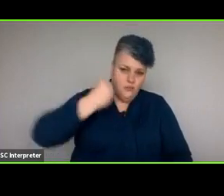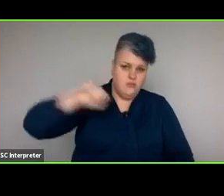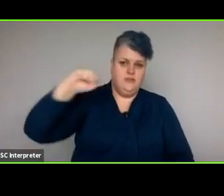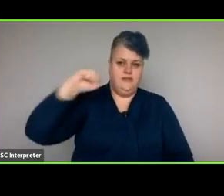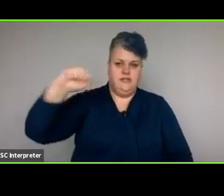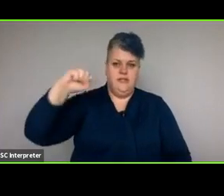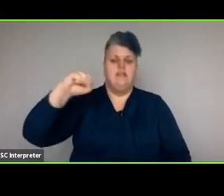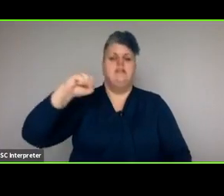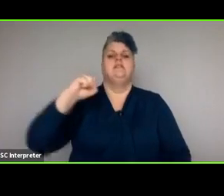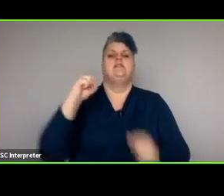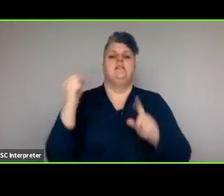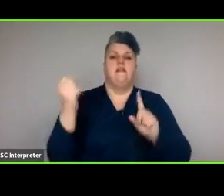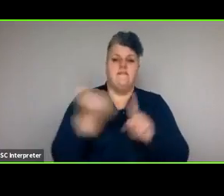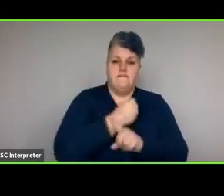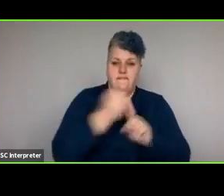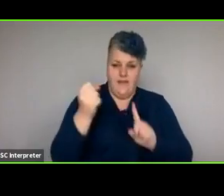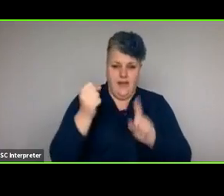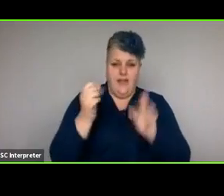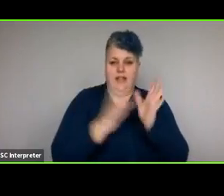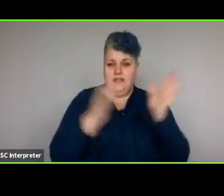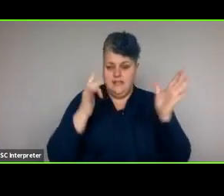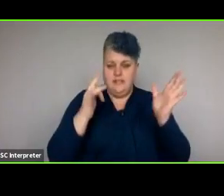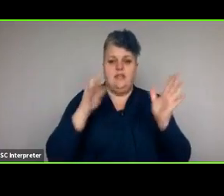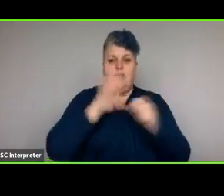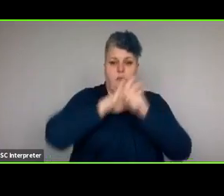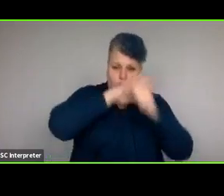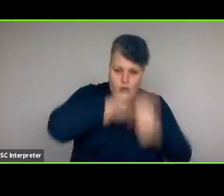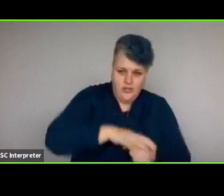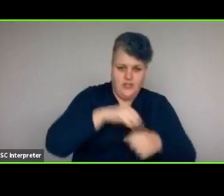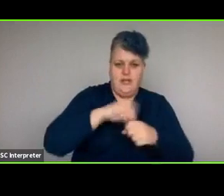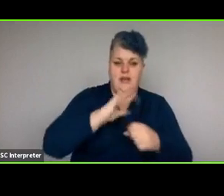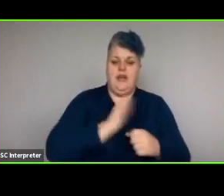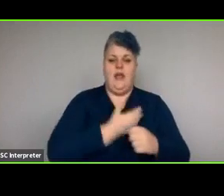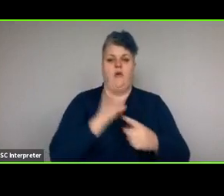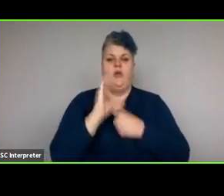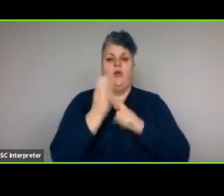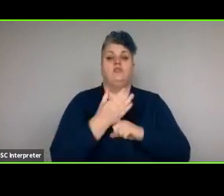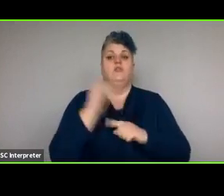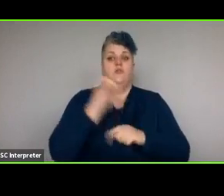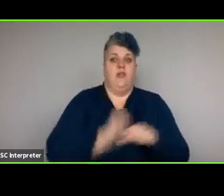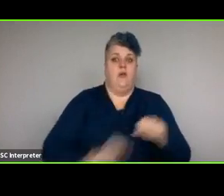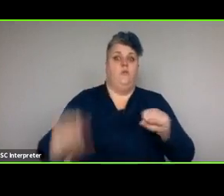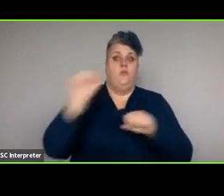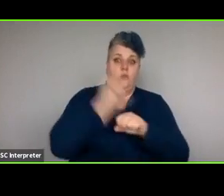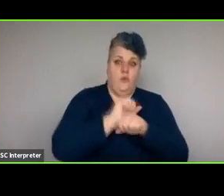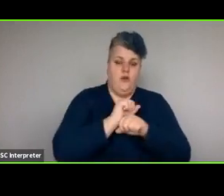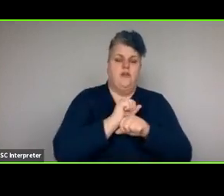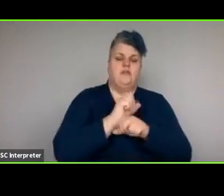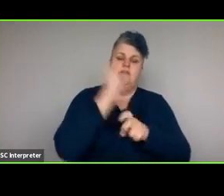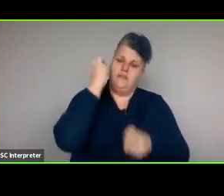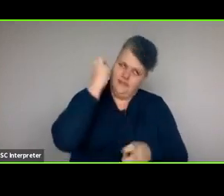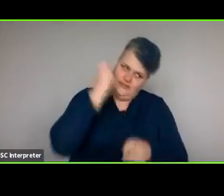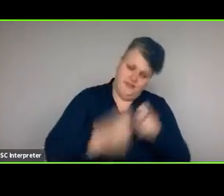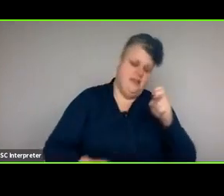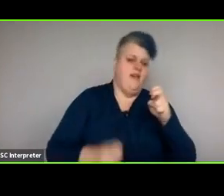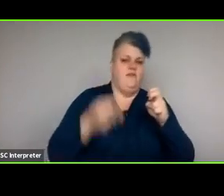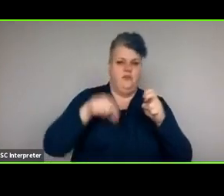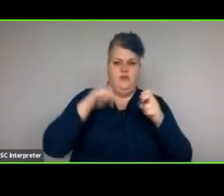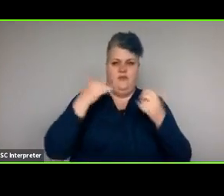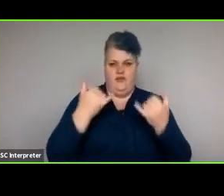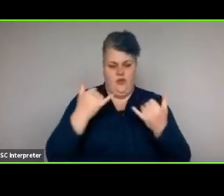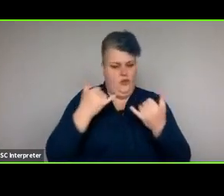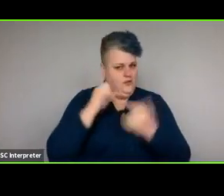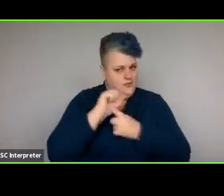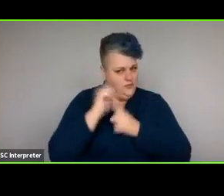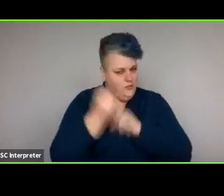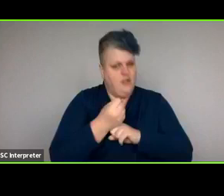violence and oppression in our culture. And doing that work, which has been very, very difficult given the circumstances of what's going